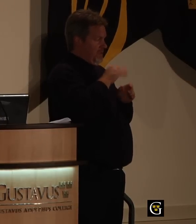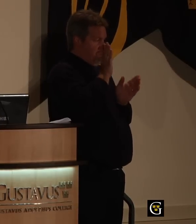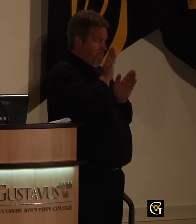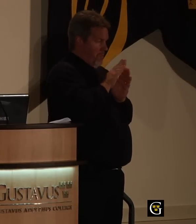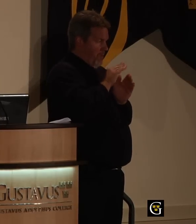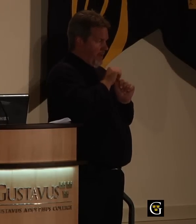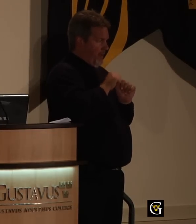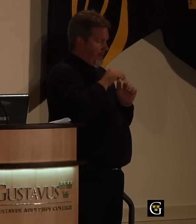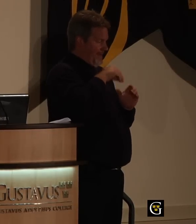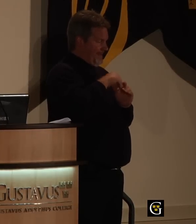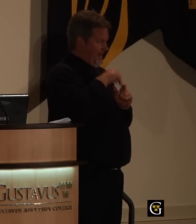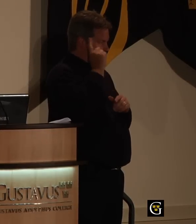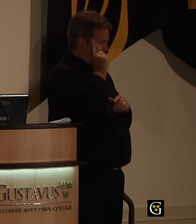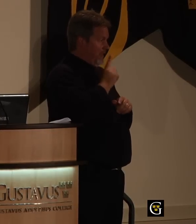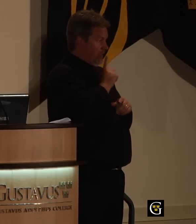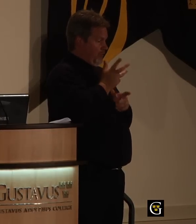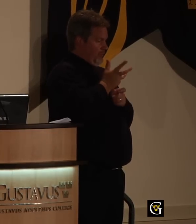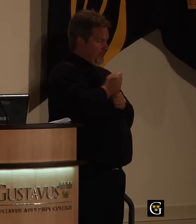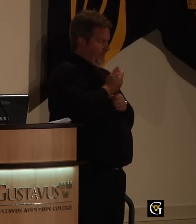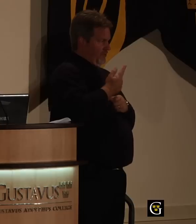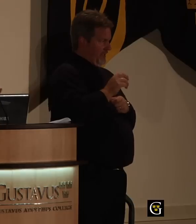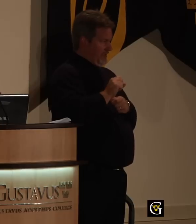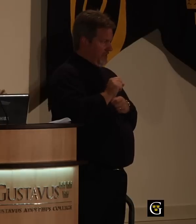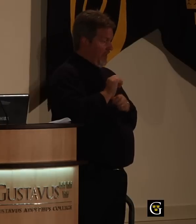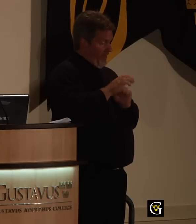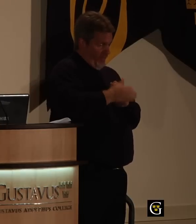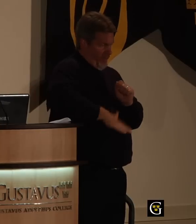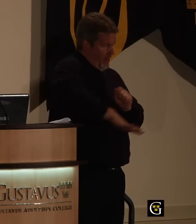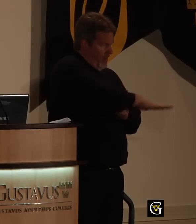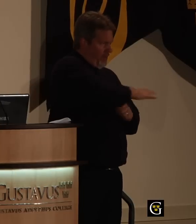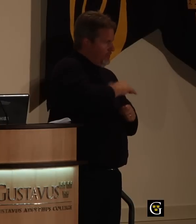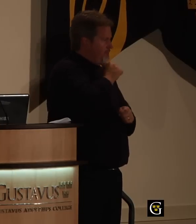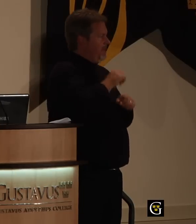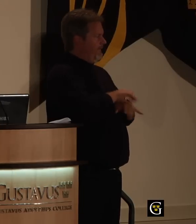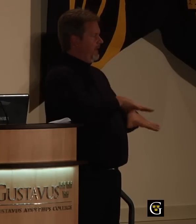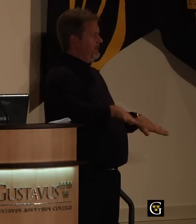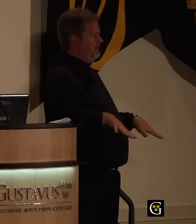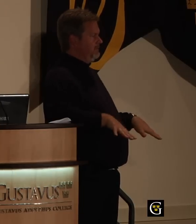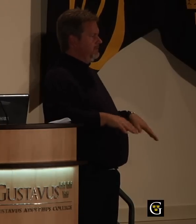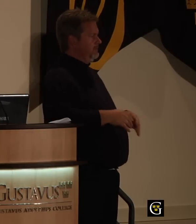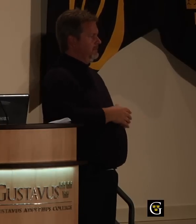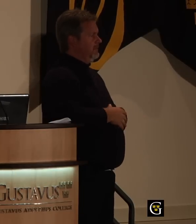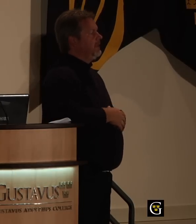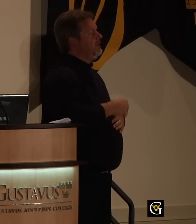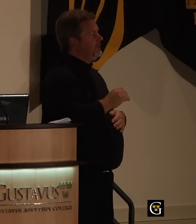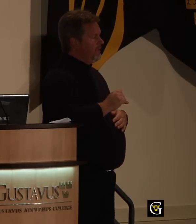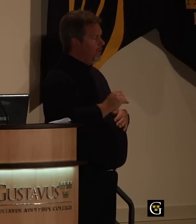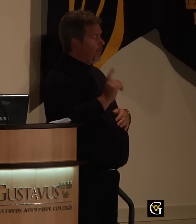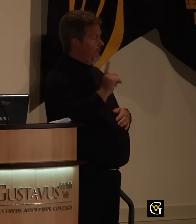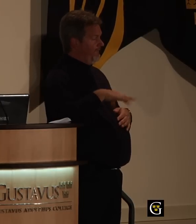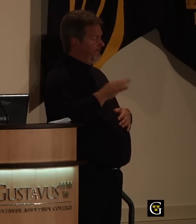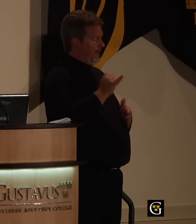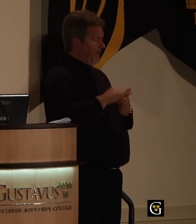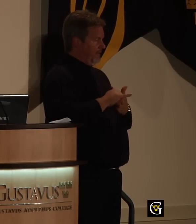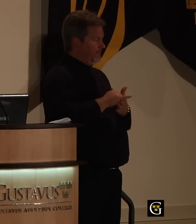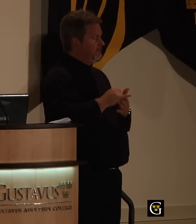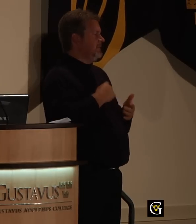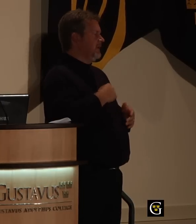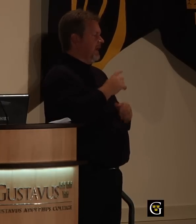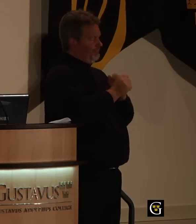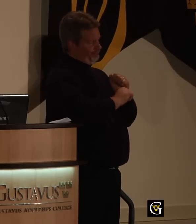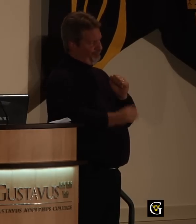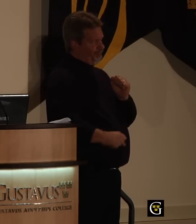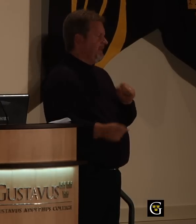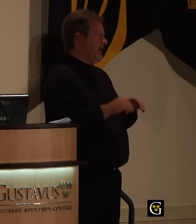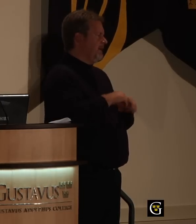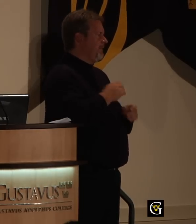brain actually get the genes, and the others are completely unaffected. So if you find this, which I talk about at some length in